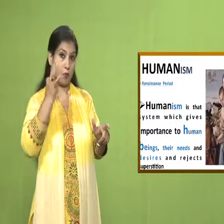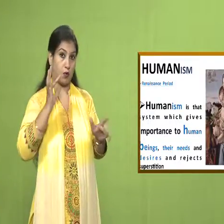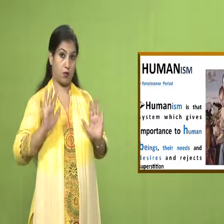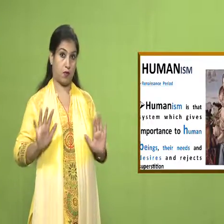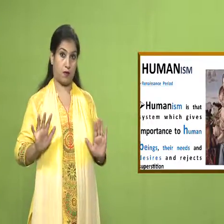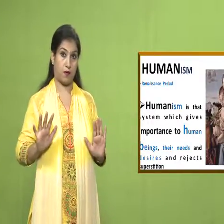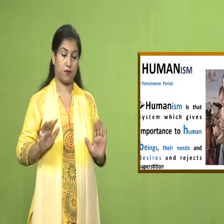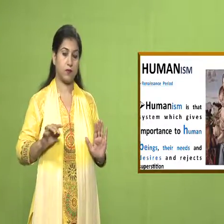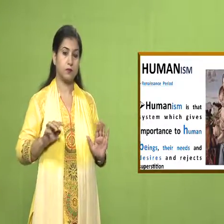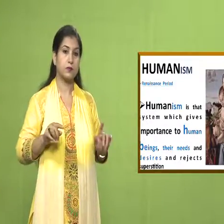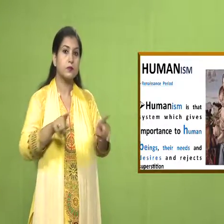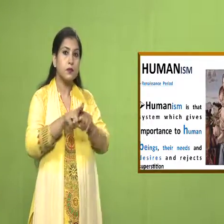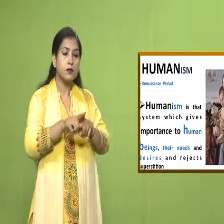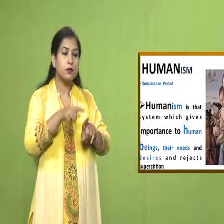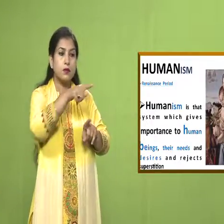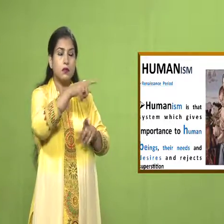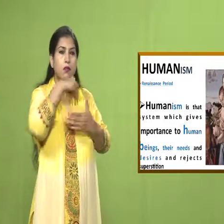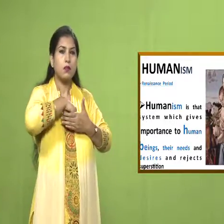needs, and their desires.